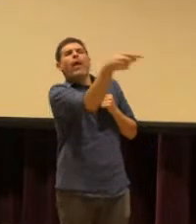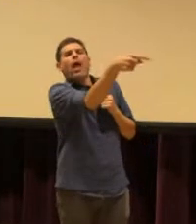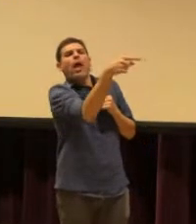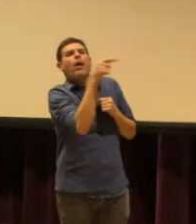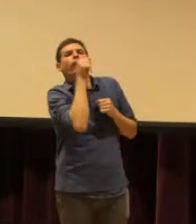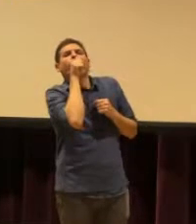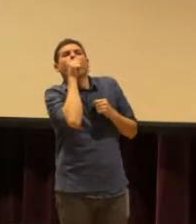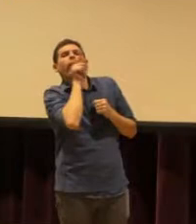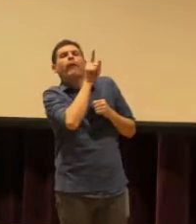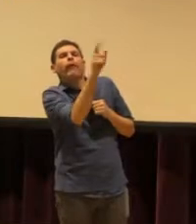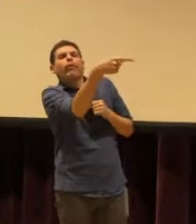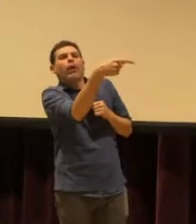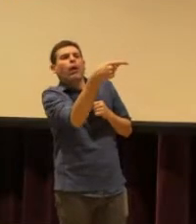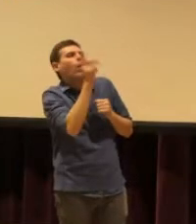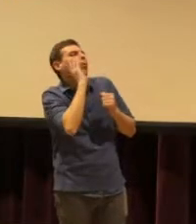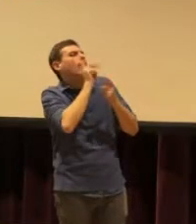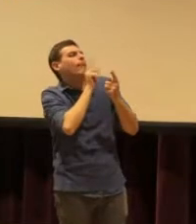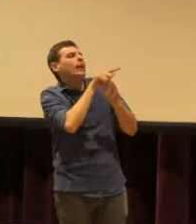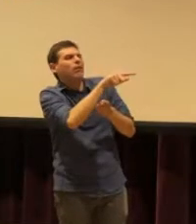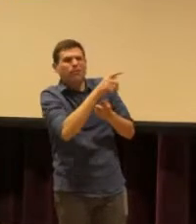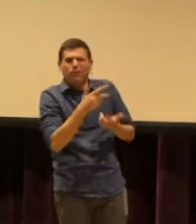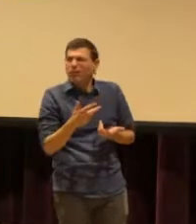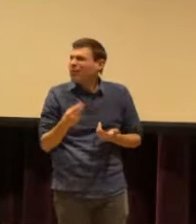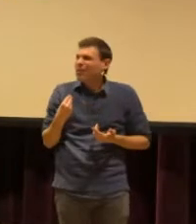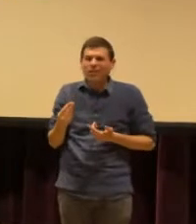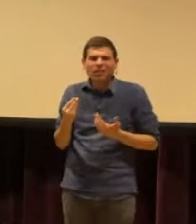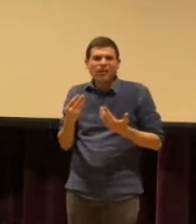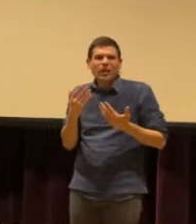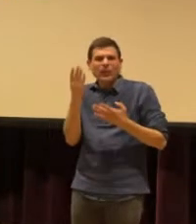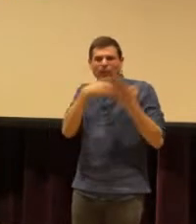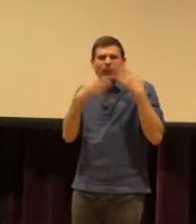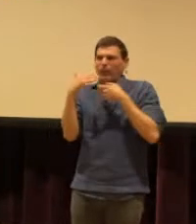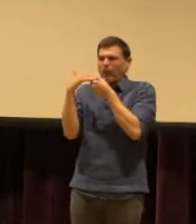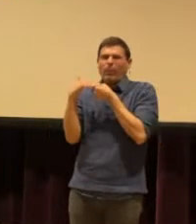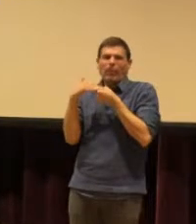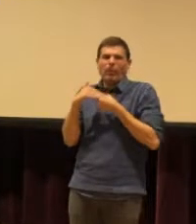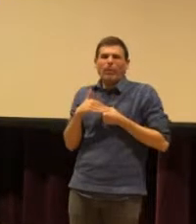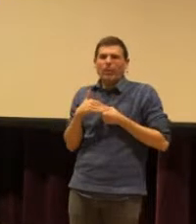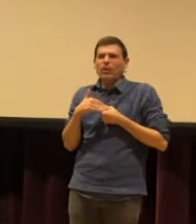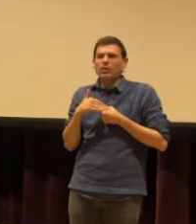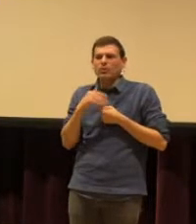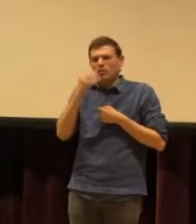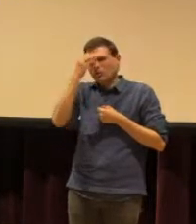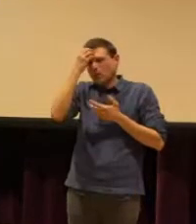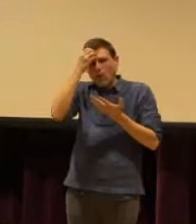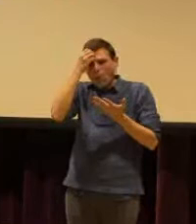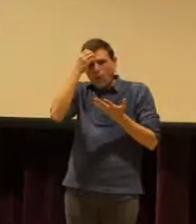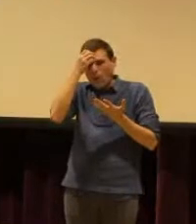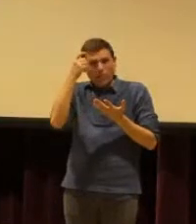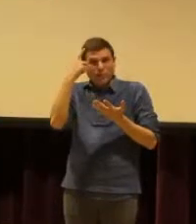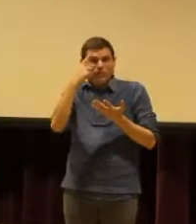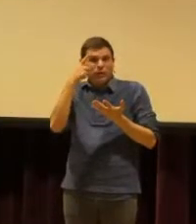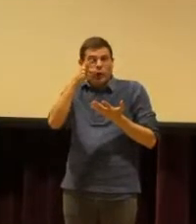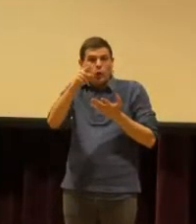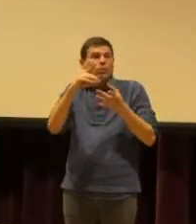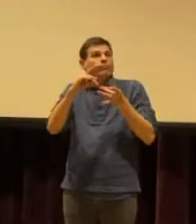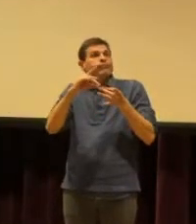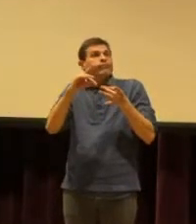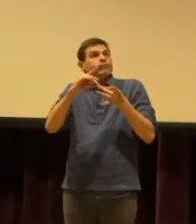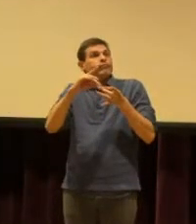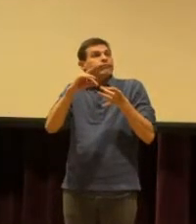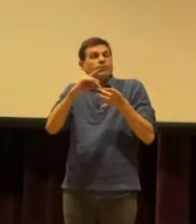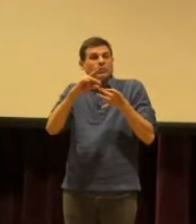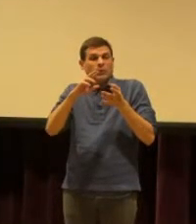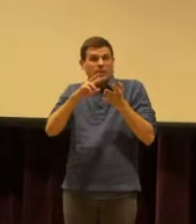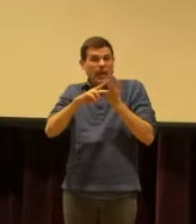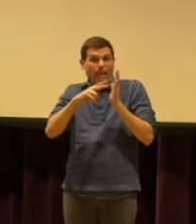government won't bring them. So in your knowledge of what we're specifically talking about here, is there any single government organization